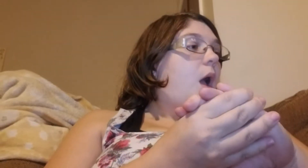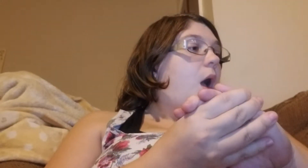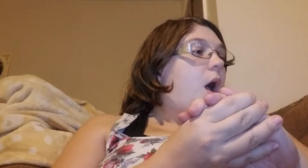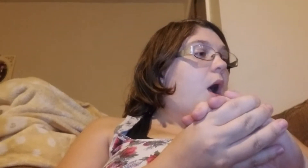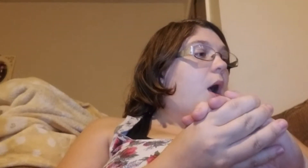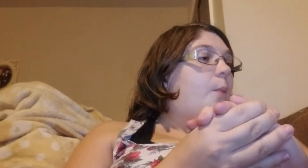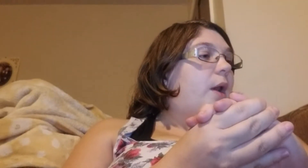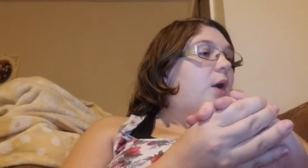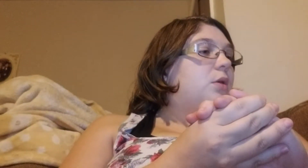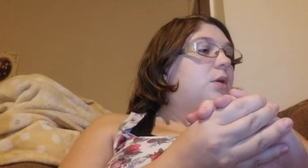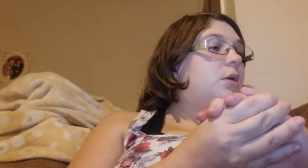What else?